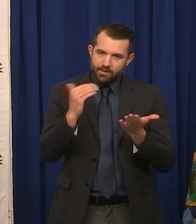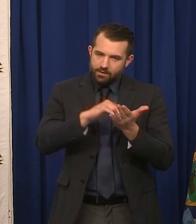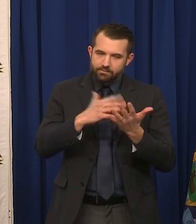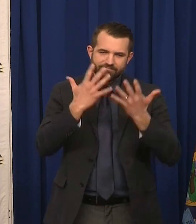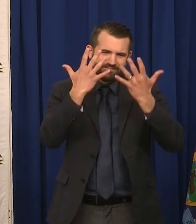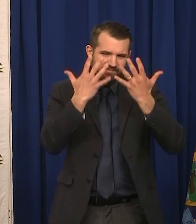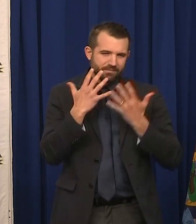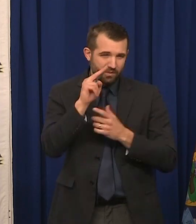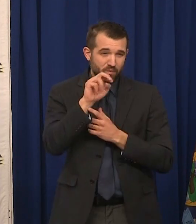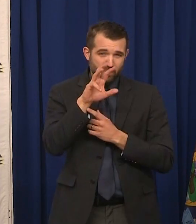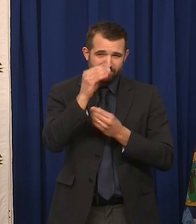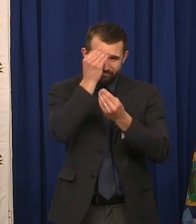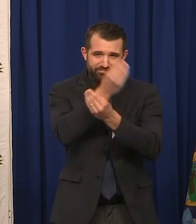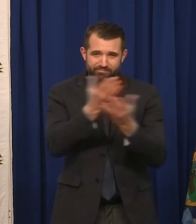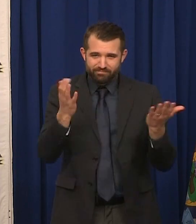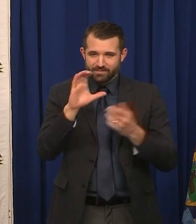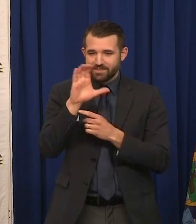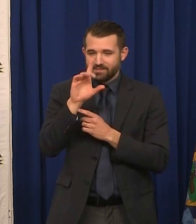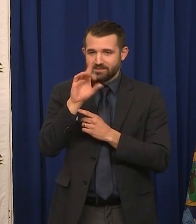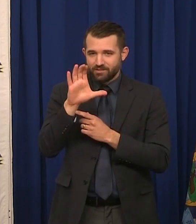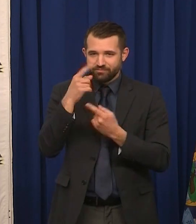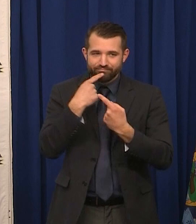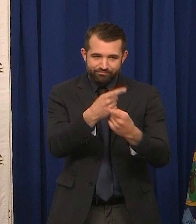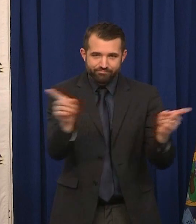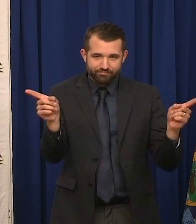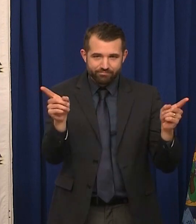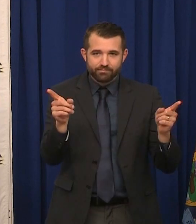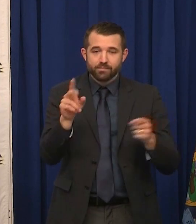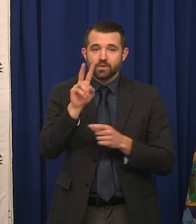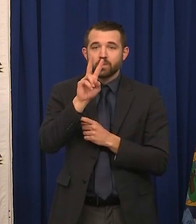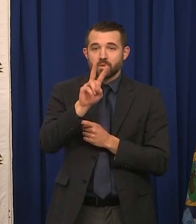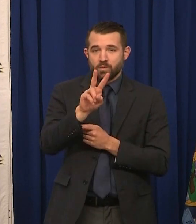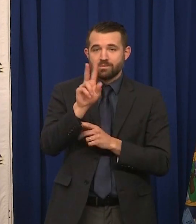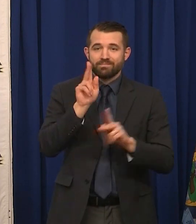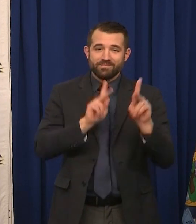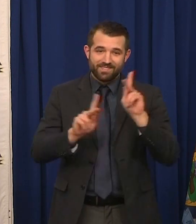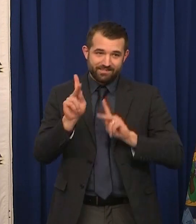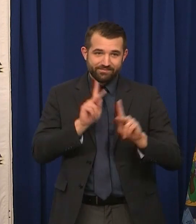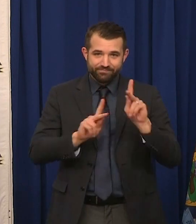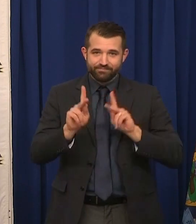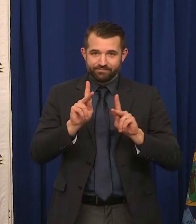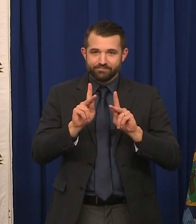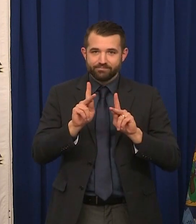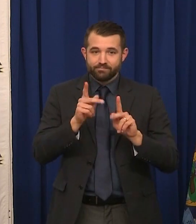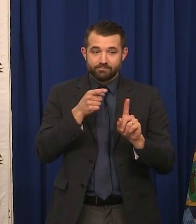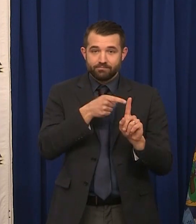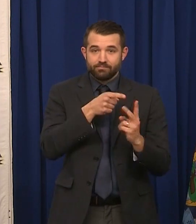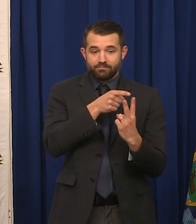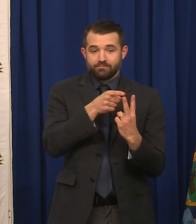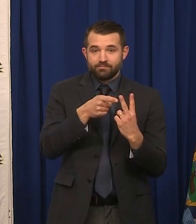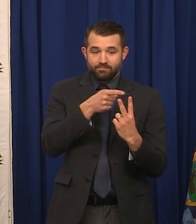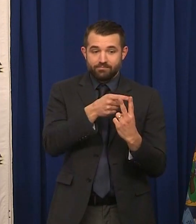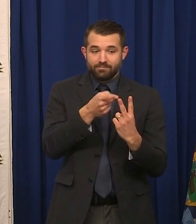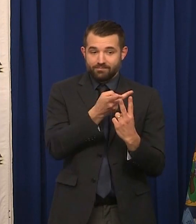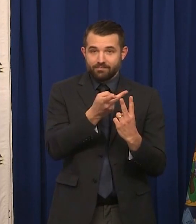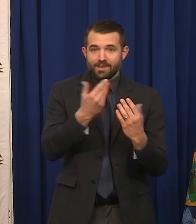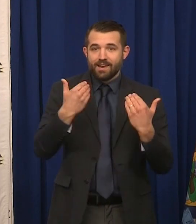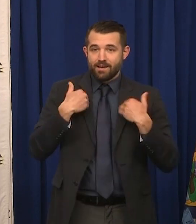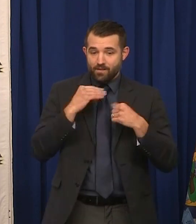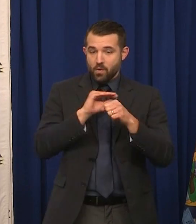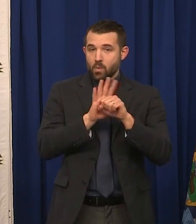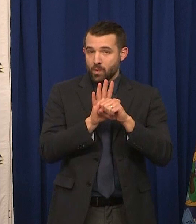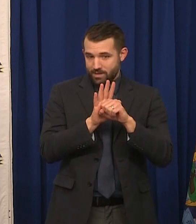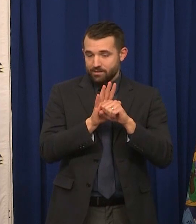Maine CDC is reporting that 2 individuals who had tested positive for COVID-19 have